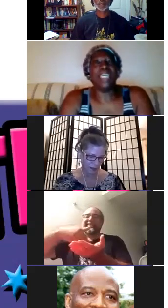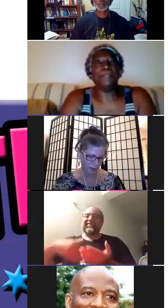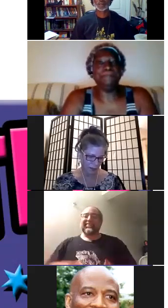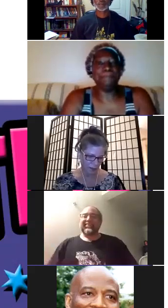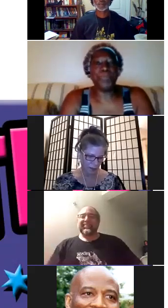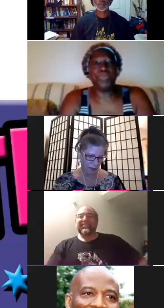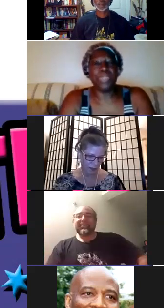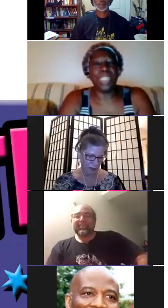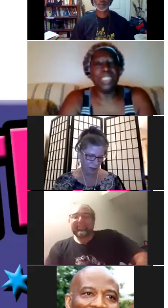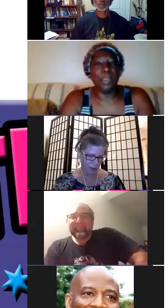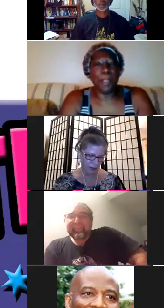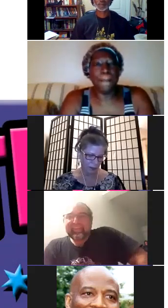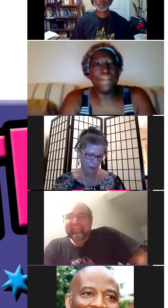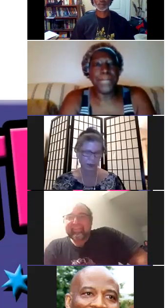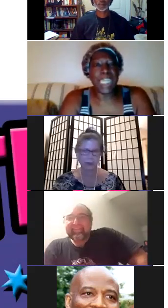Okay.